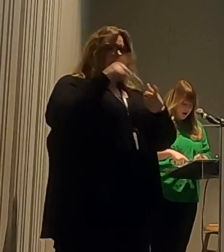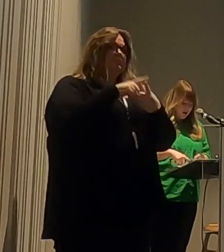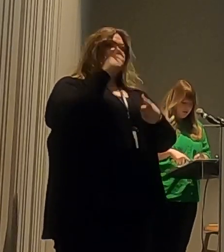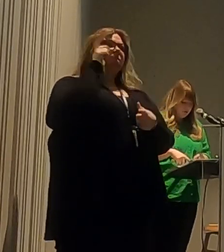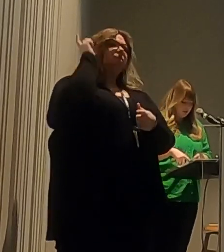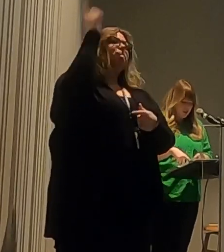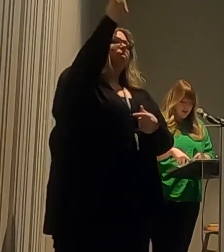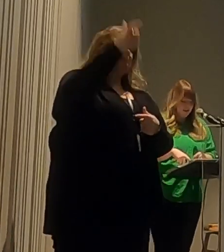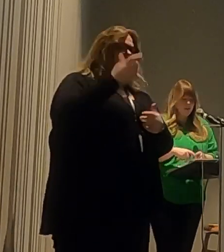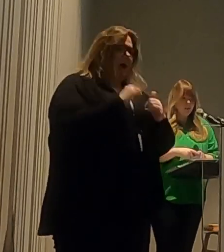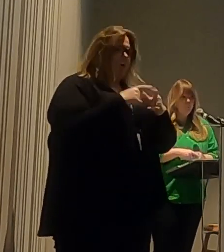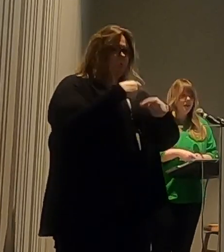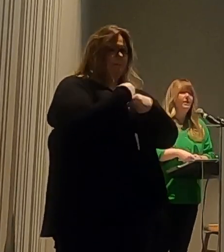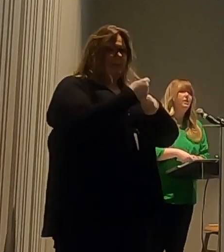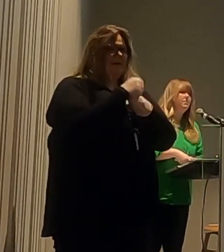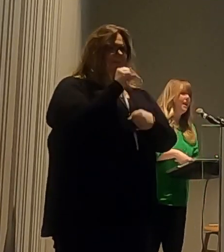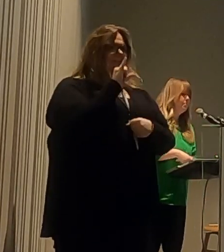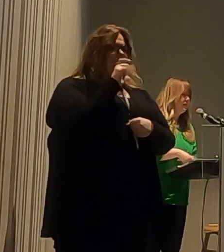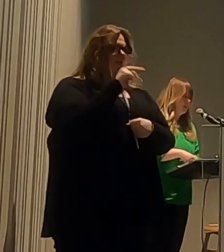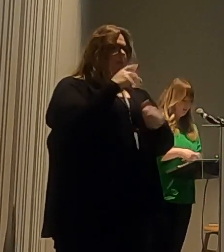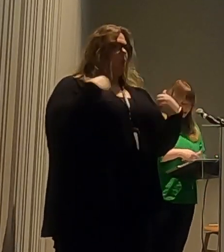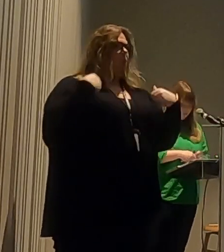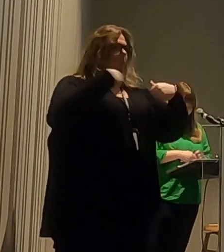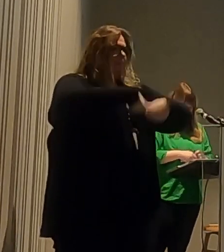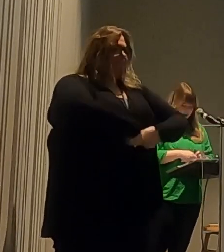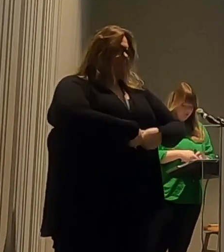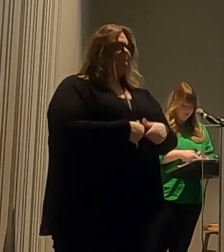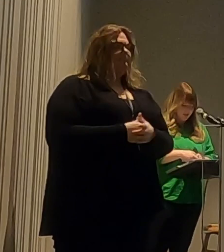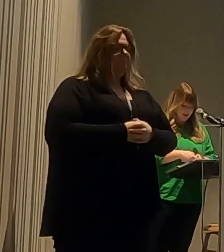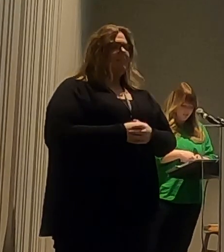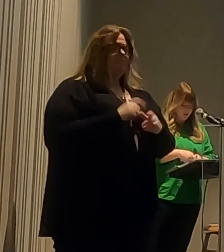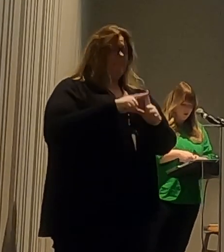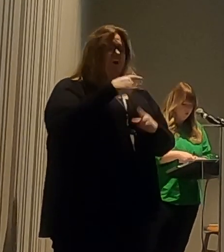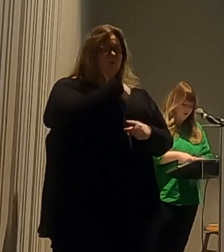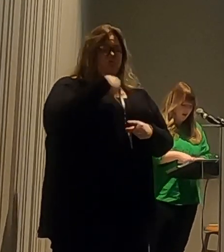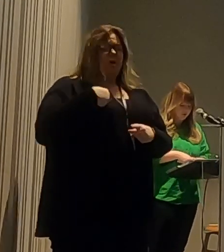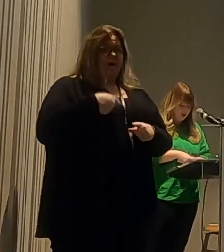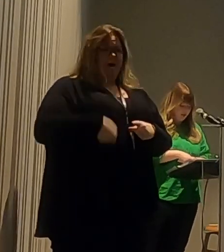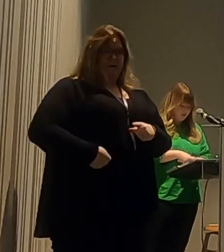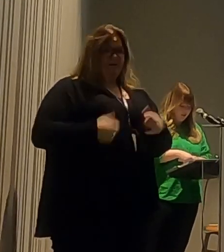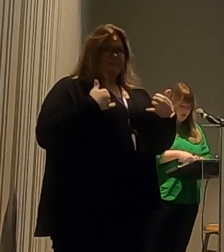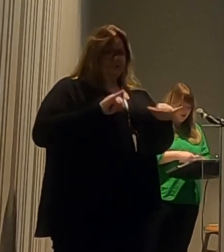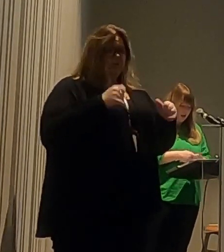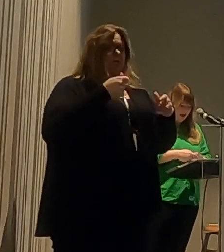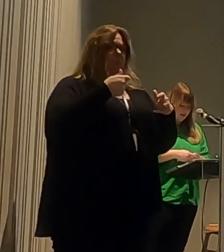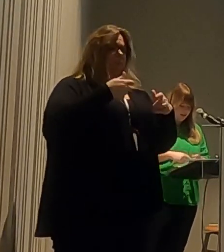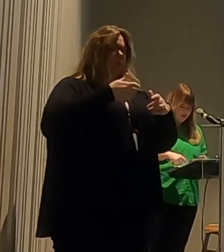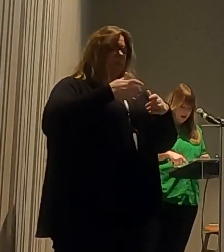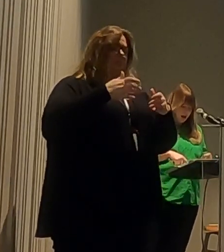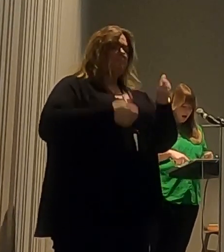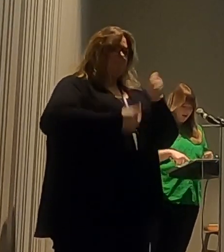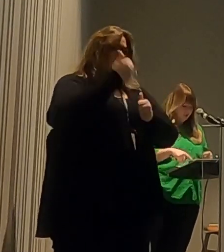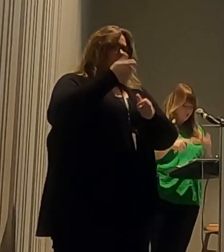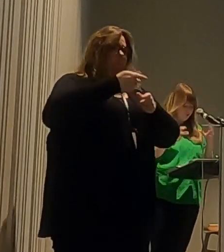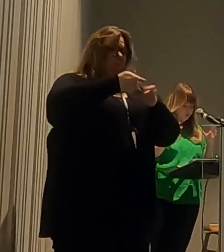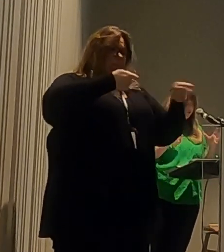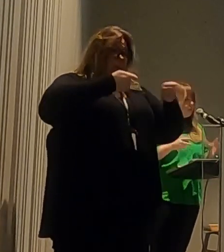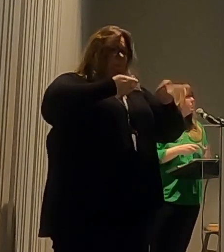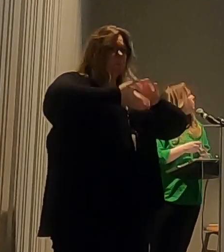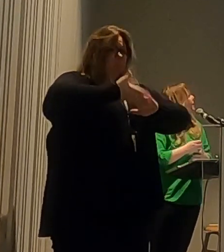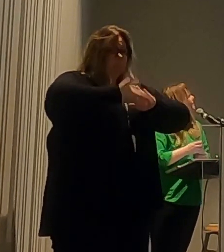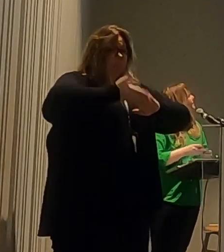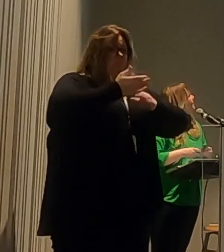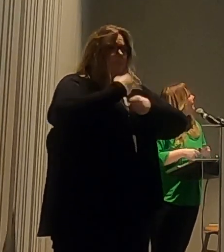out. So, but China still maintained a monopoly in silk production for the next over 1,000 years. And so